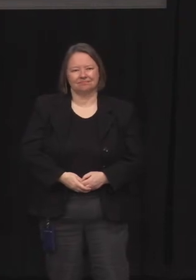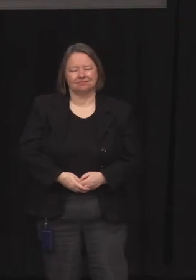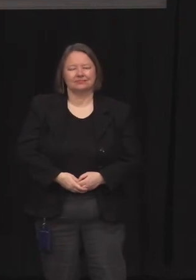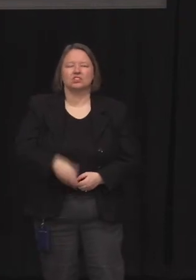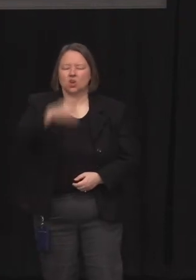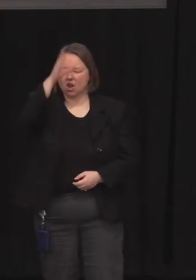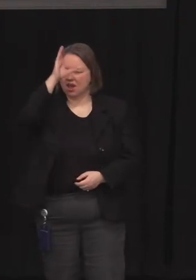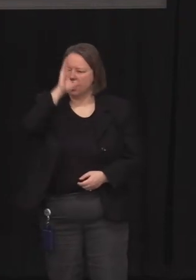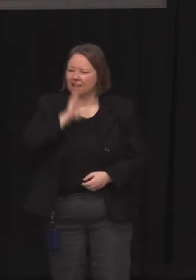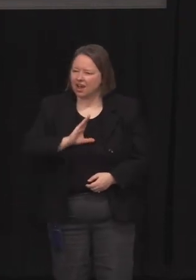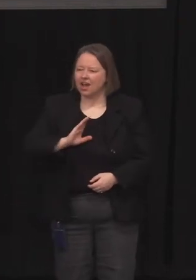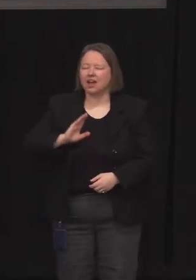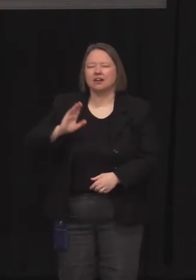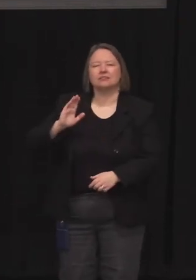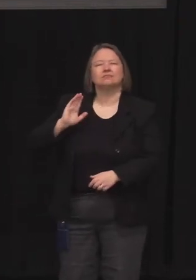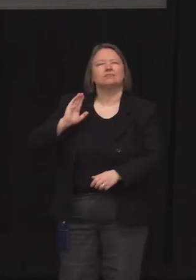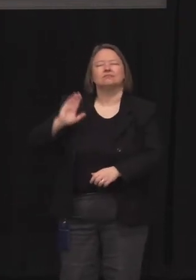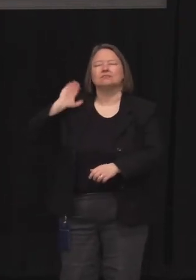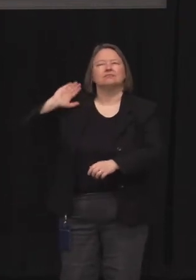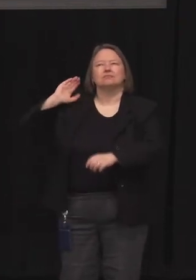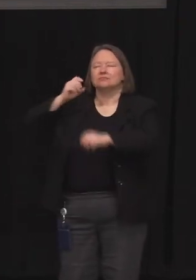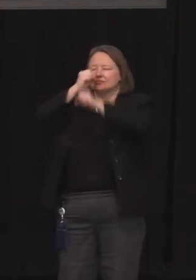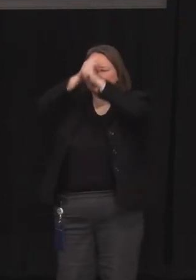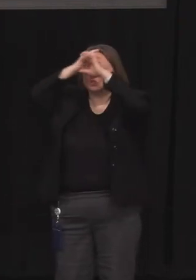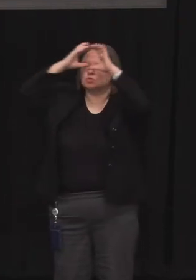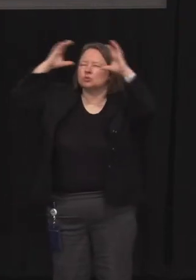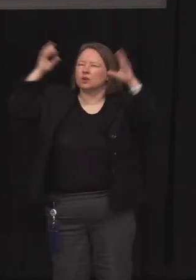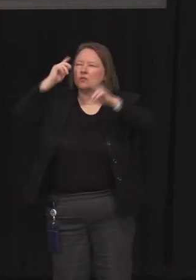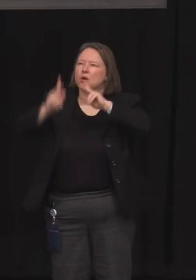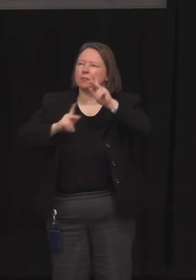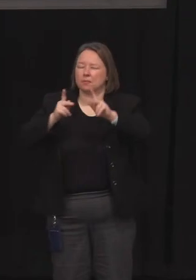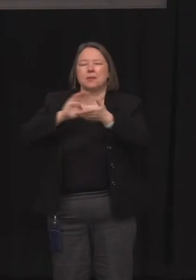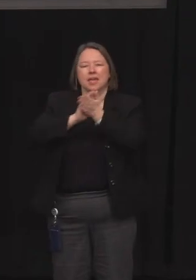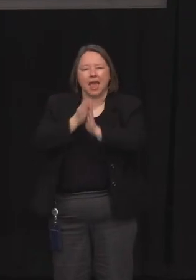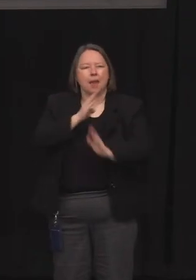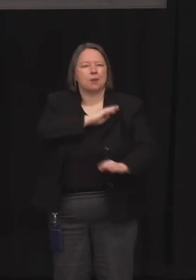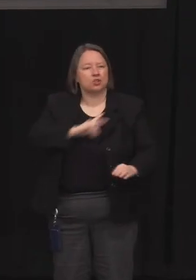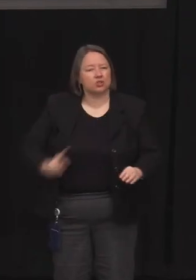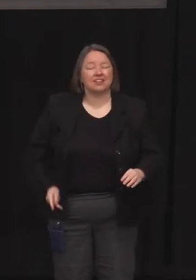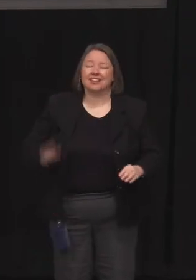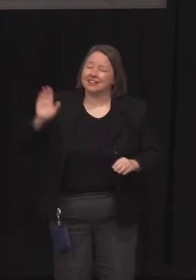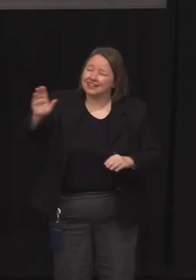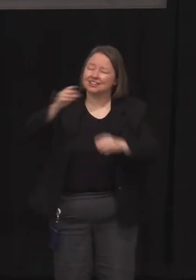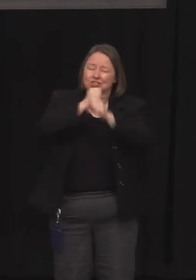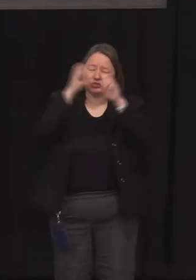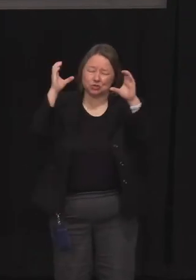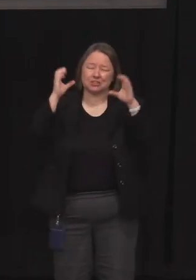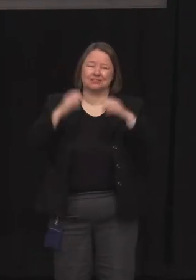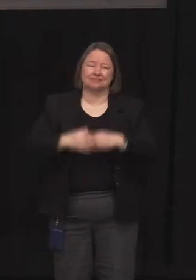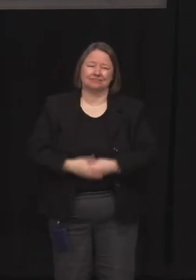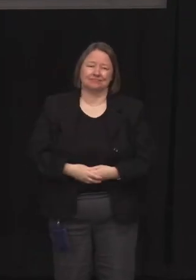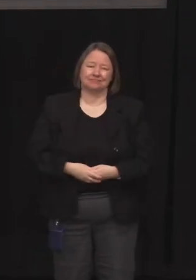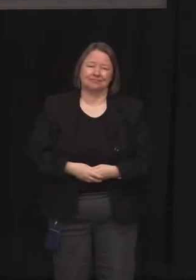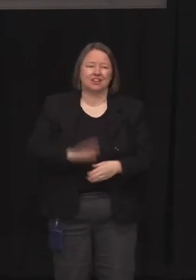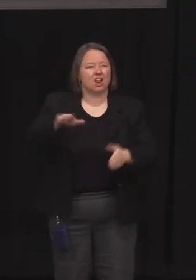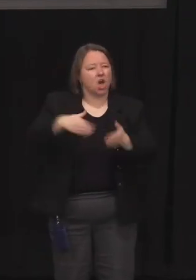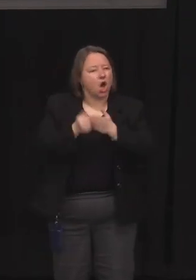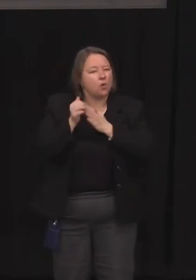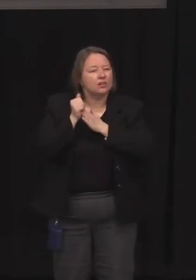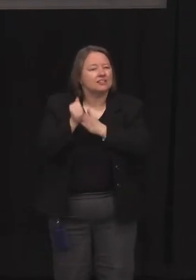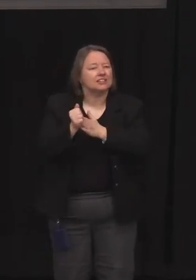You see, God's ancient and everlasting dream for all people became King's dream. And all of this would lead